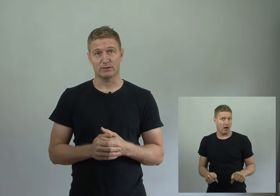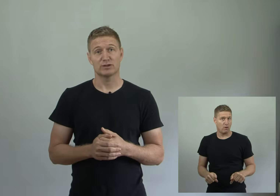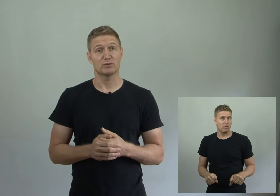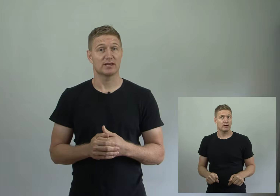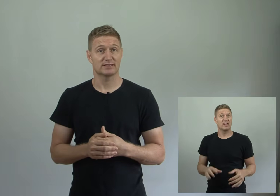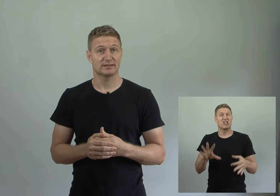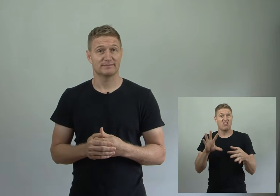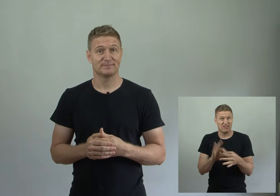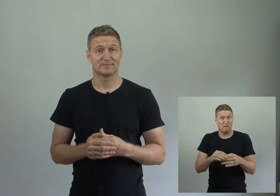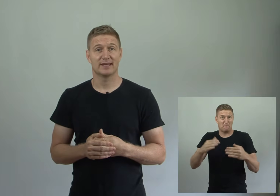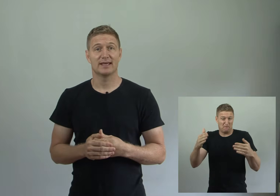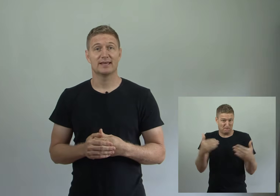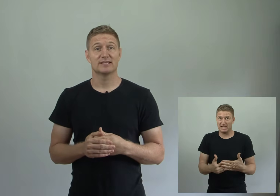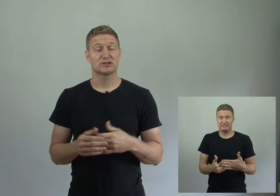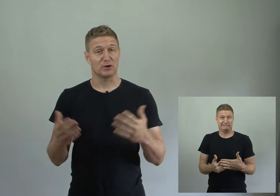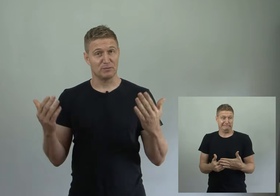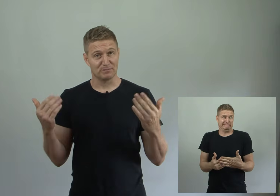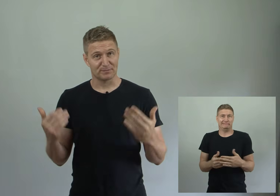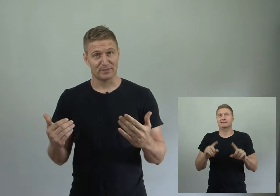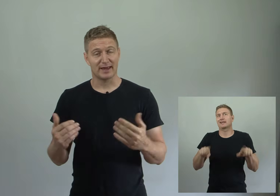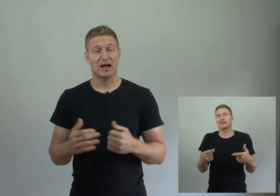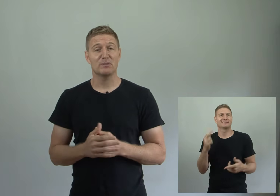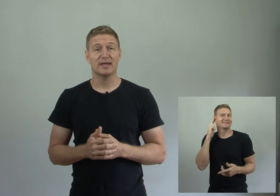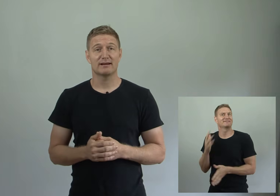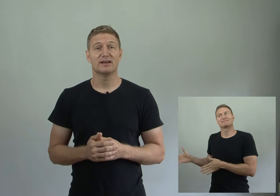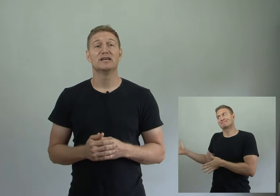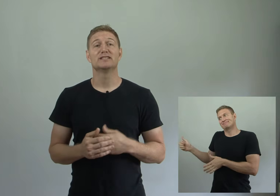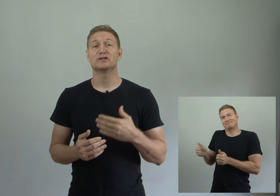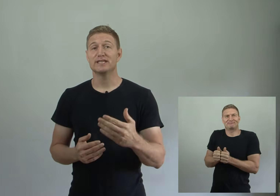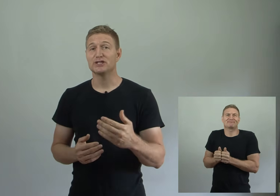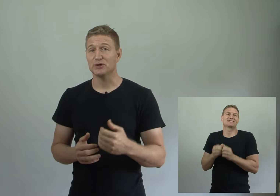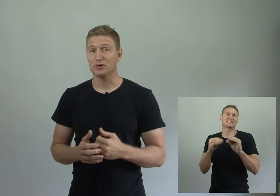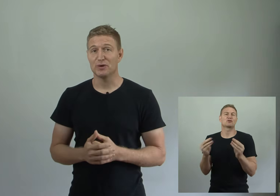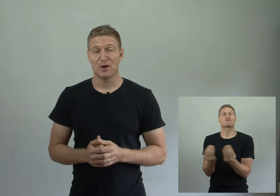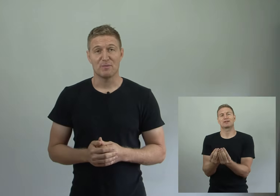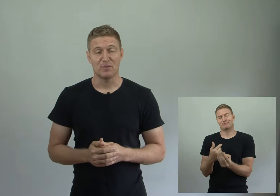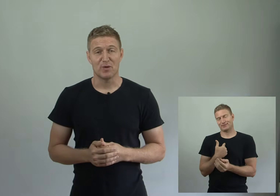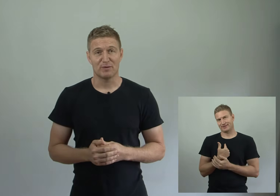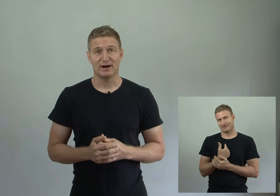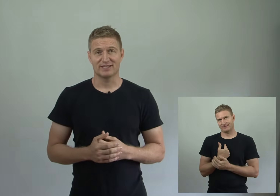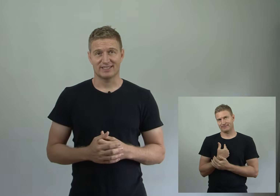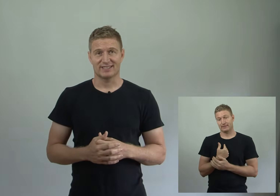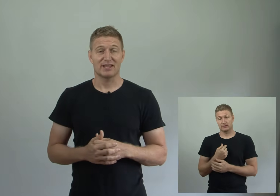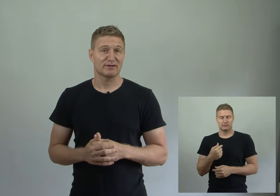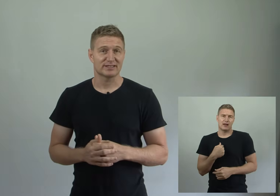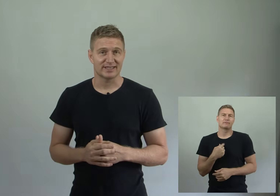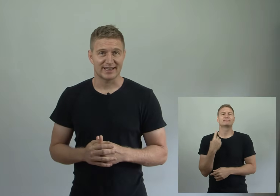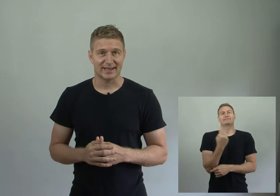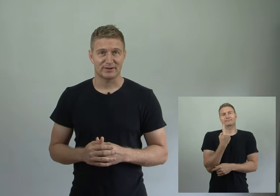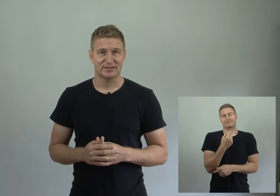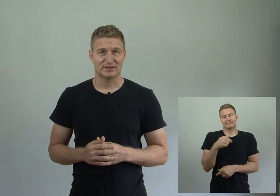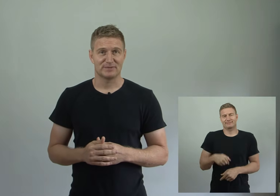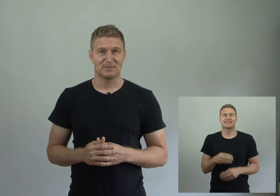sign language with us. So I'll be here to teach you more about South African